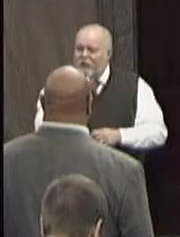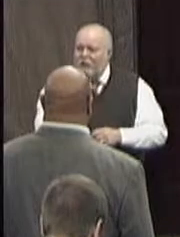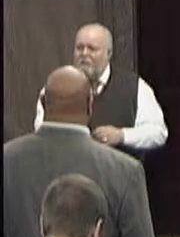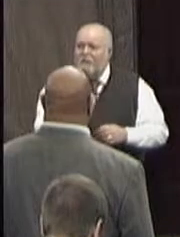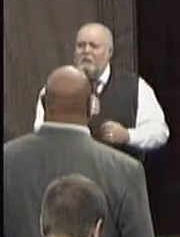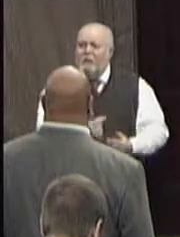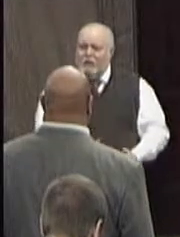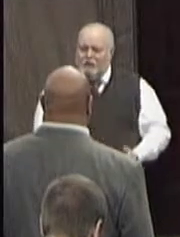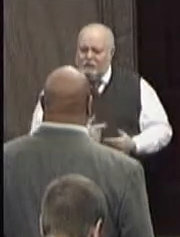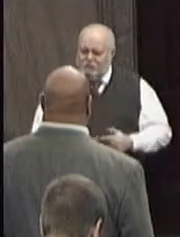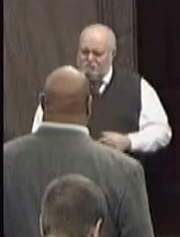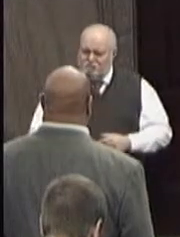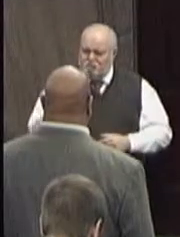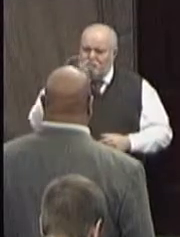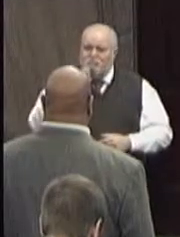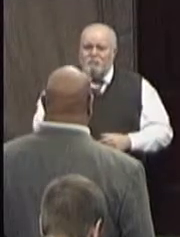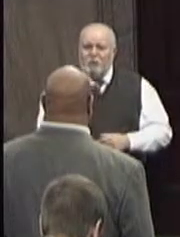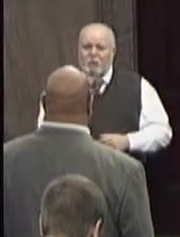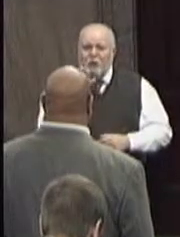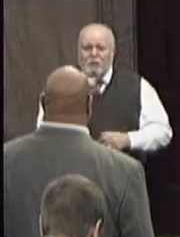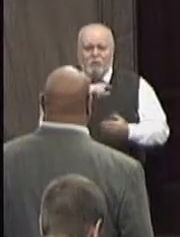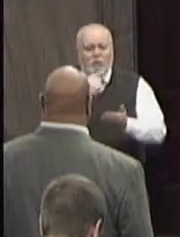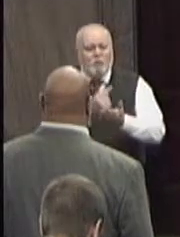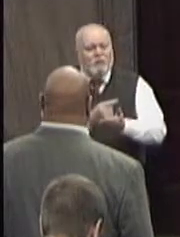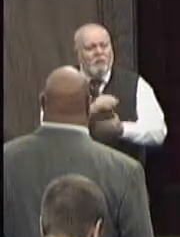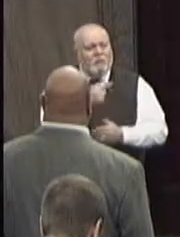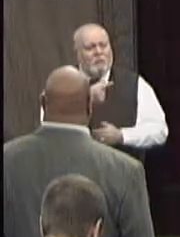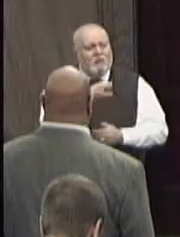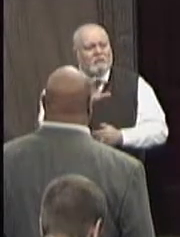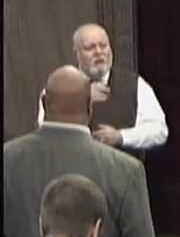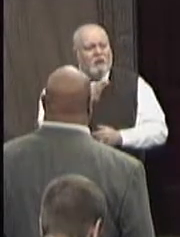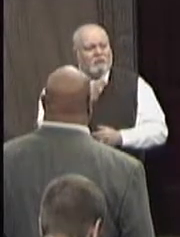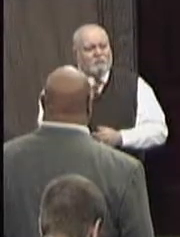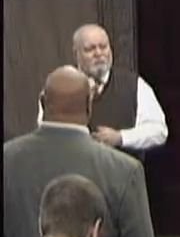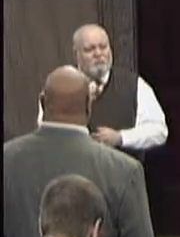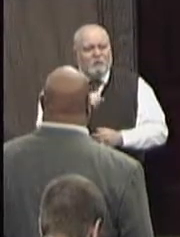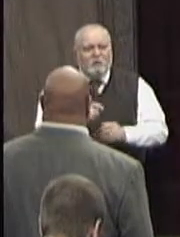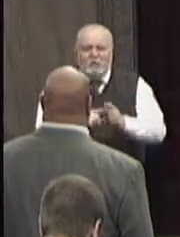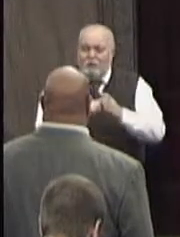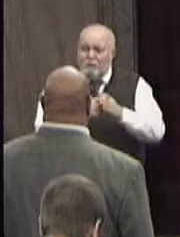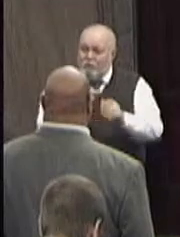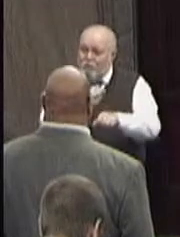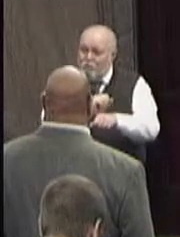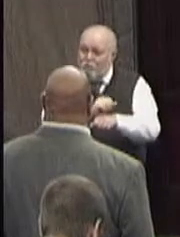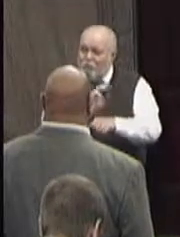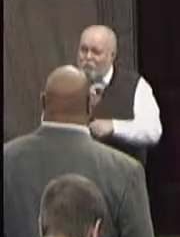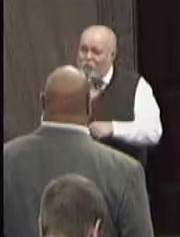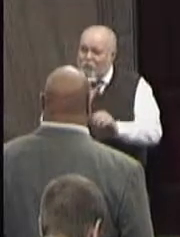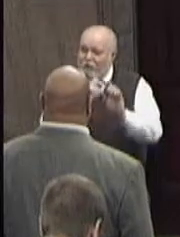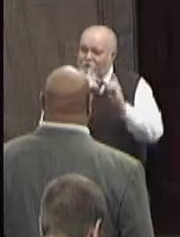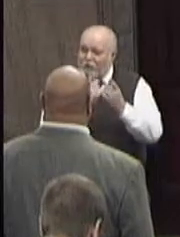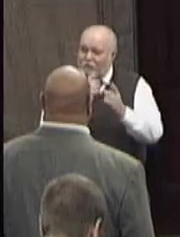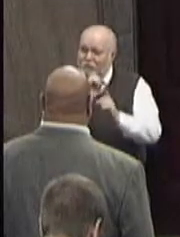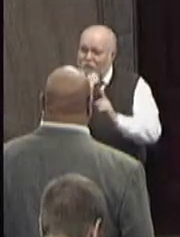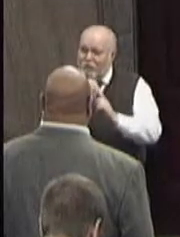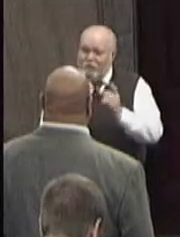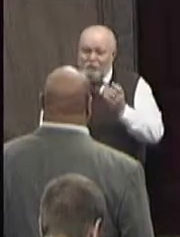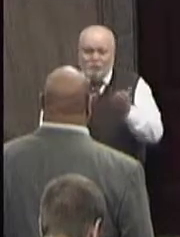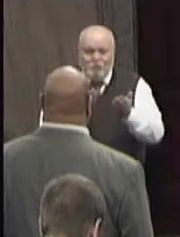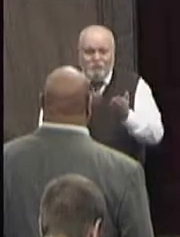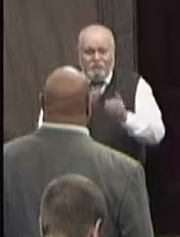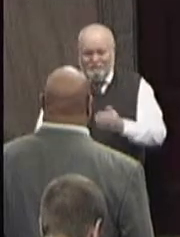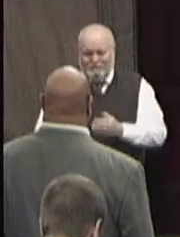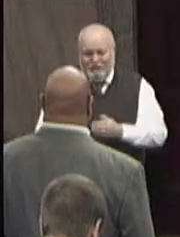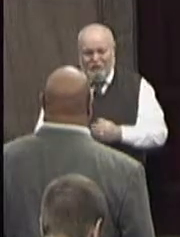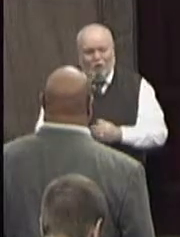lifelong resident of Monroe County, graduating from Gates Chile High School. He began working for Monroe County Department of Environmental Services in